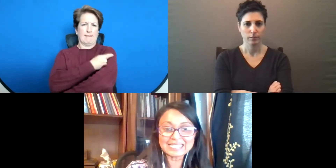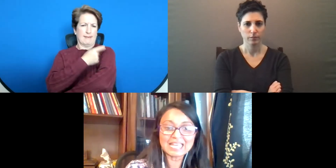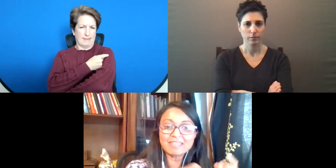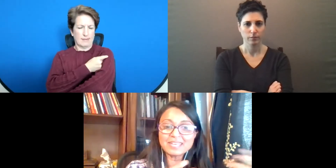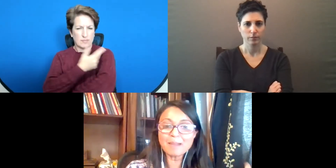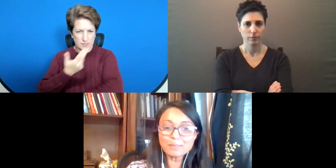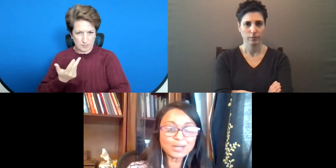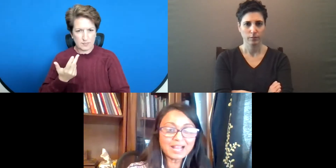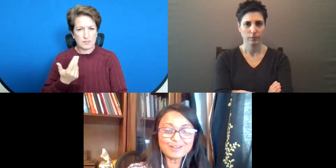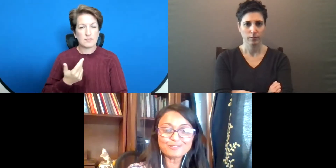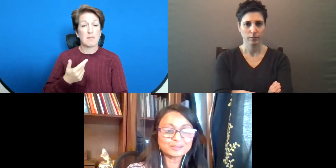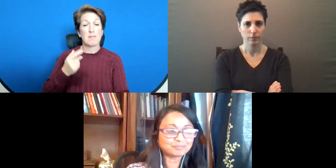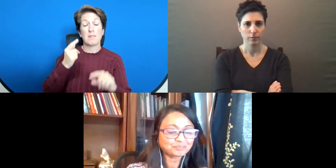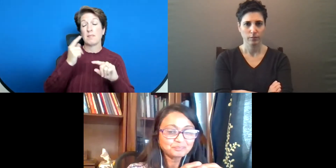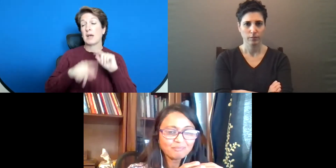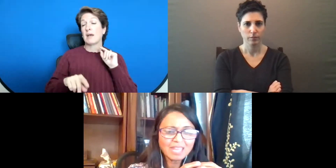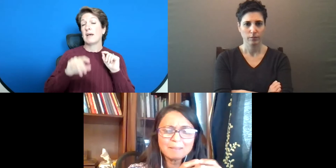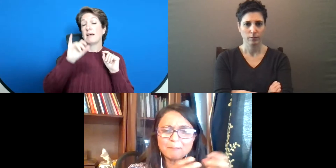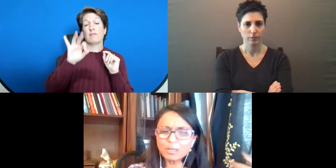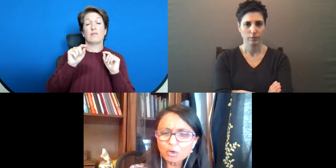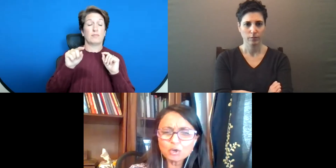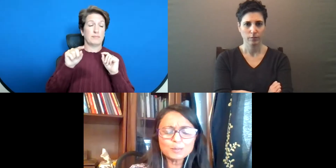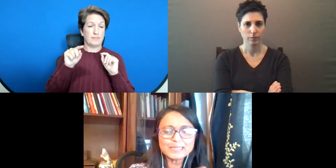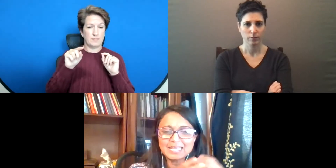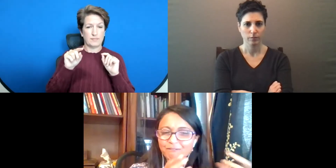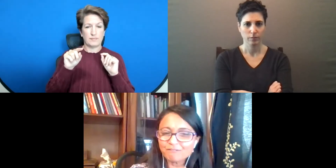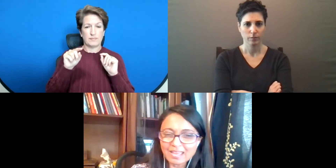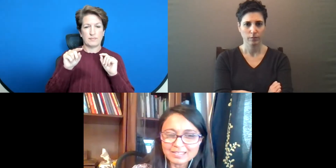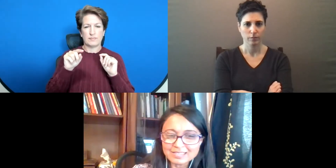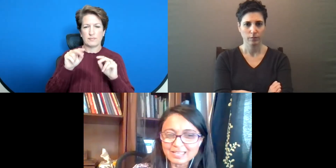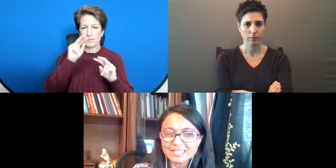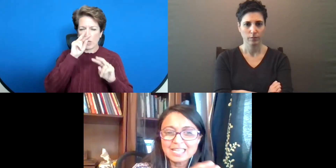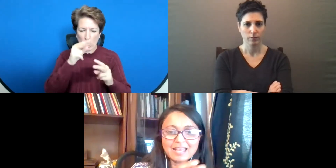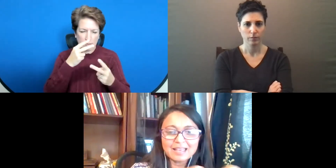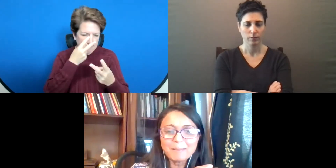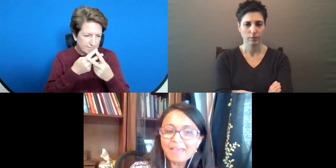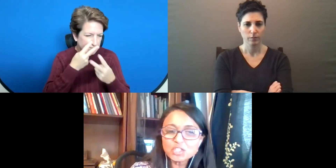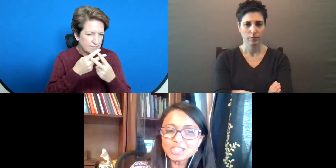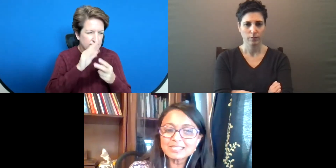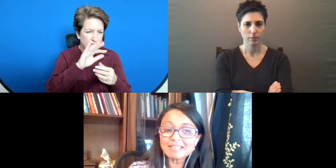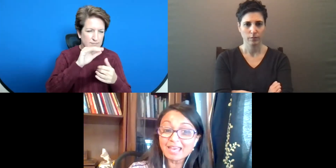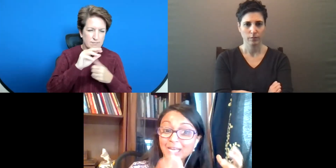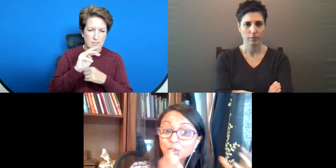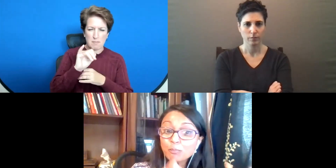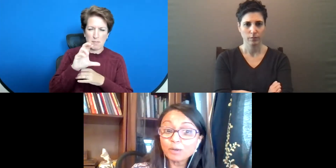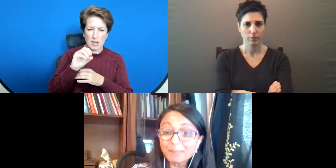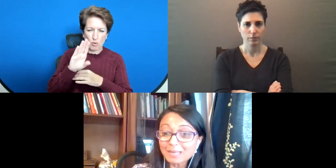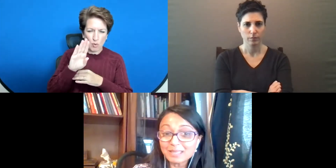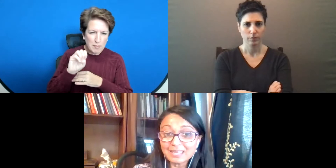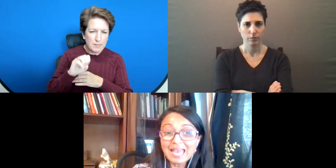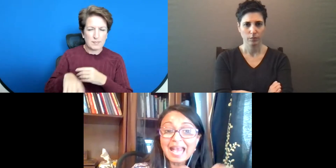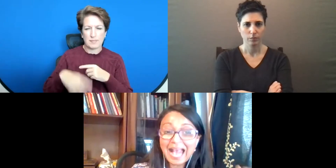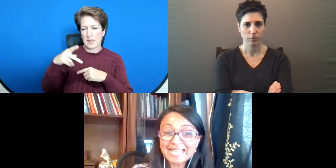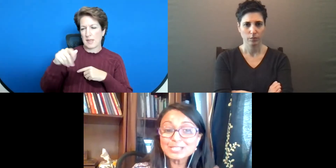look at the number of microbes and pathogens that a